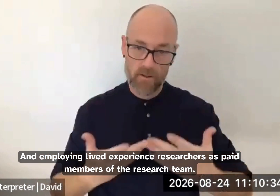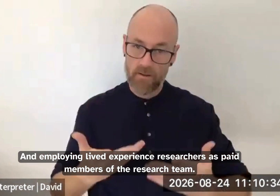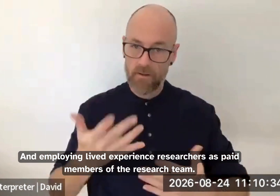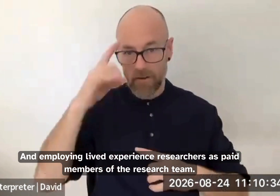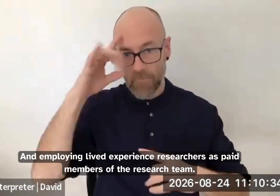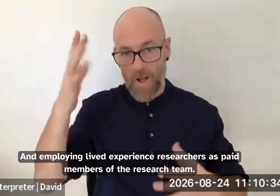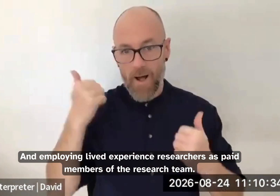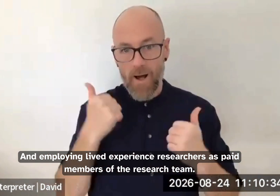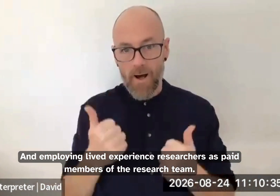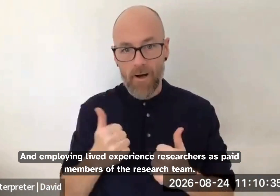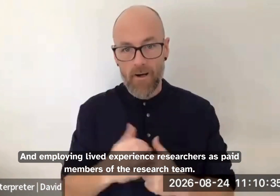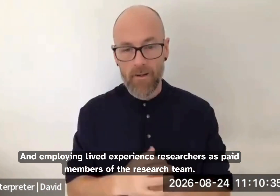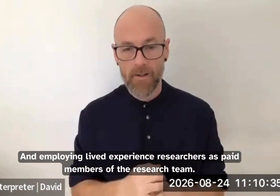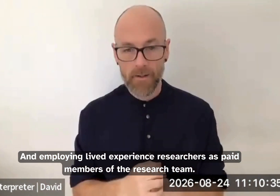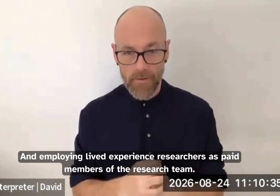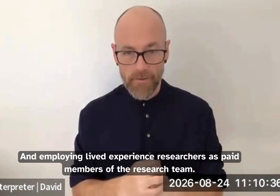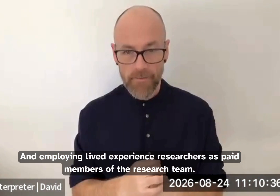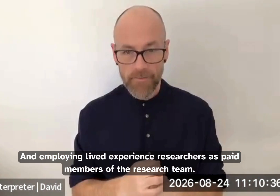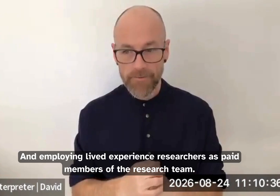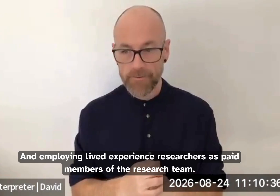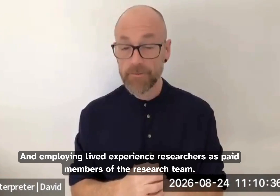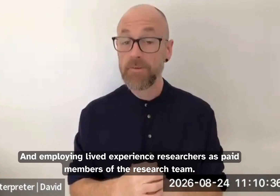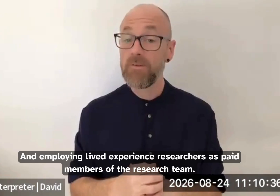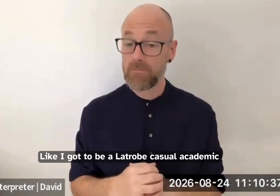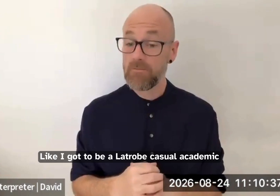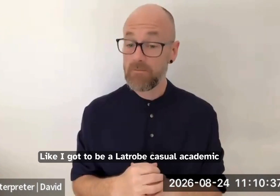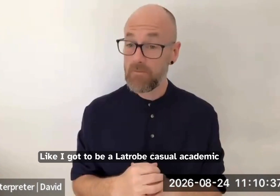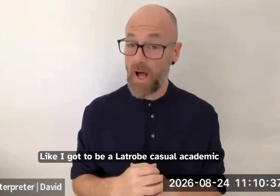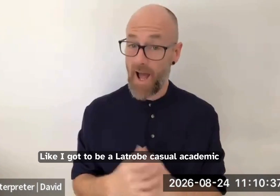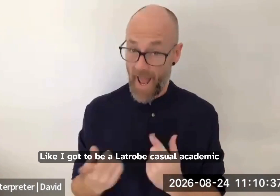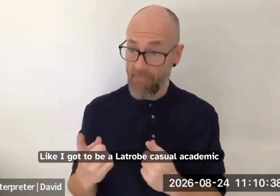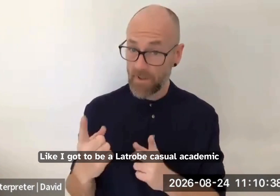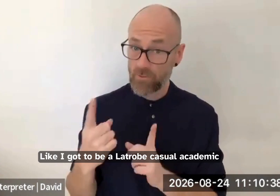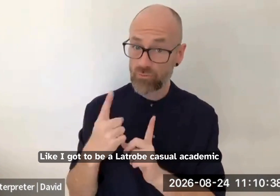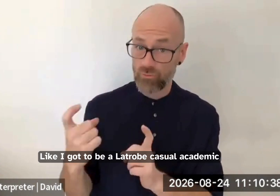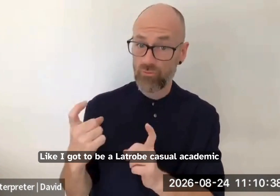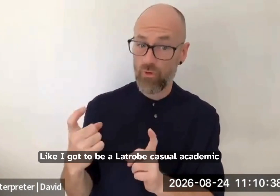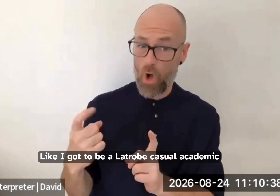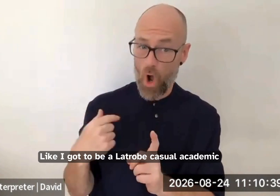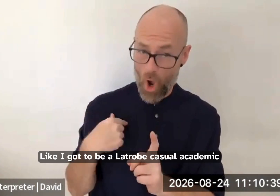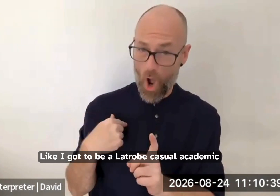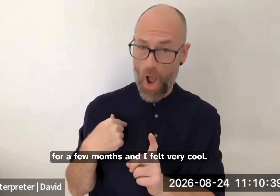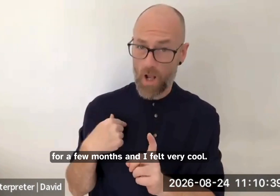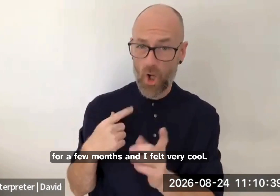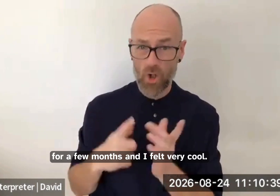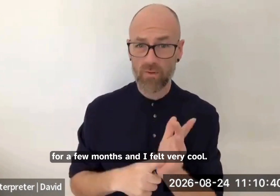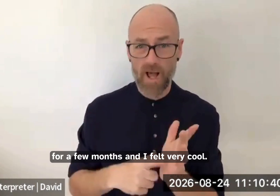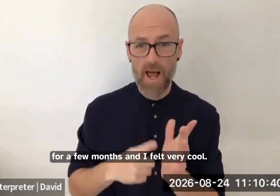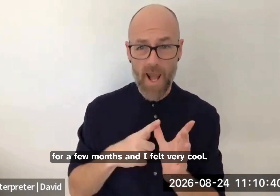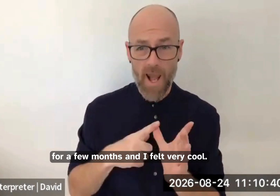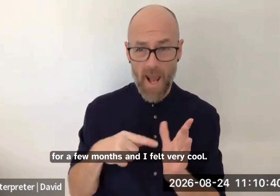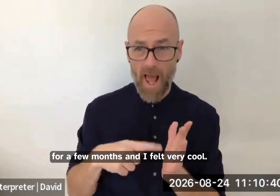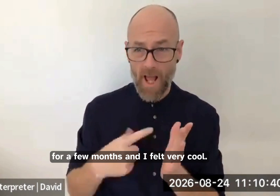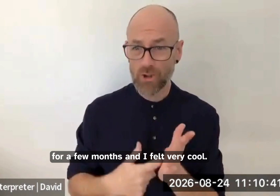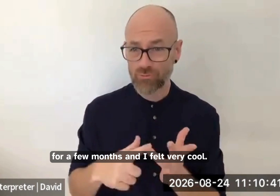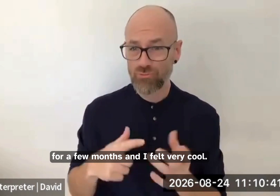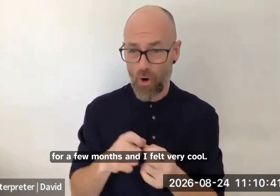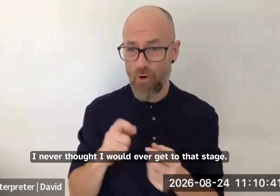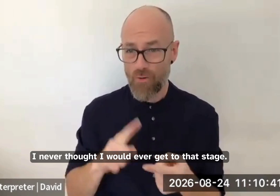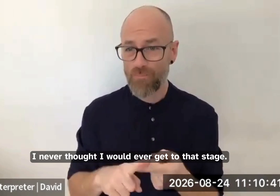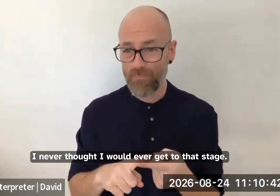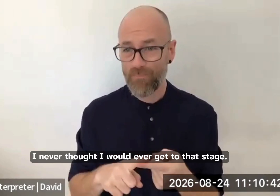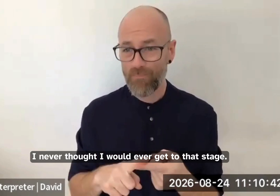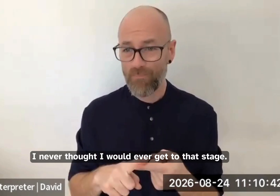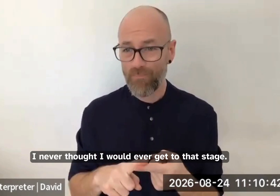employing lived experience researchers as paid members of the research team. Like I got to be a La Trobe casual academic for a few months and I felt very